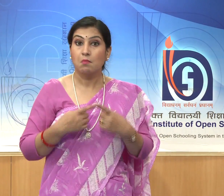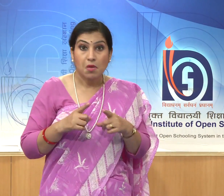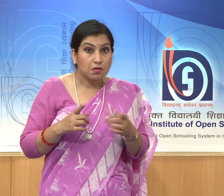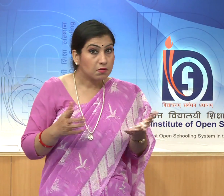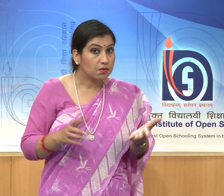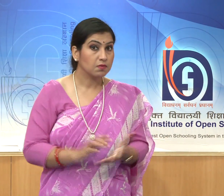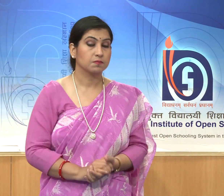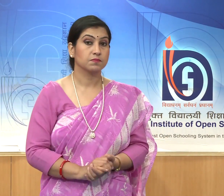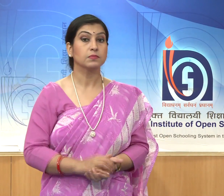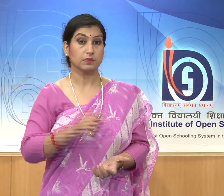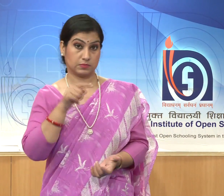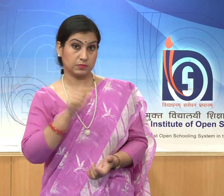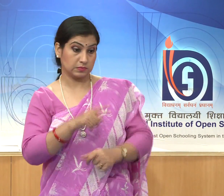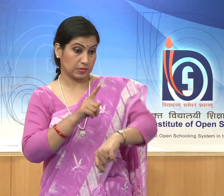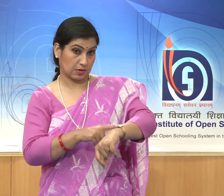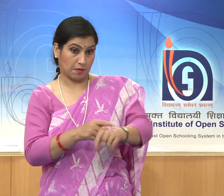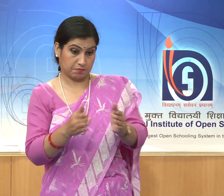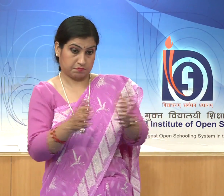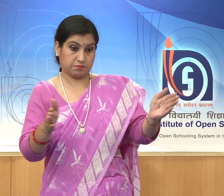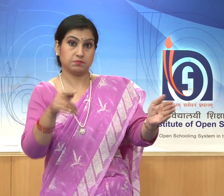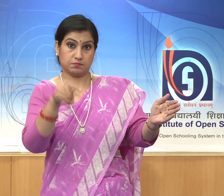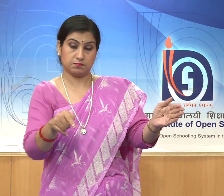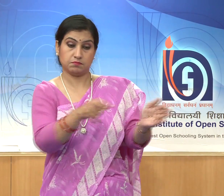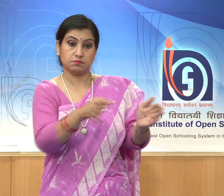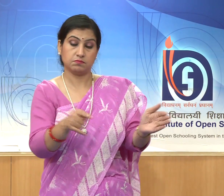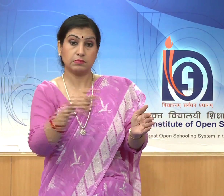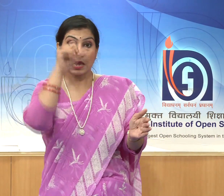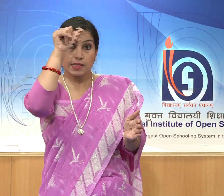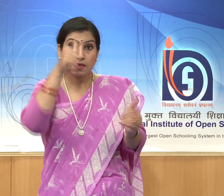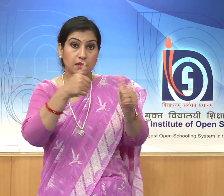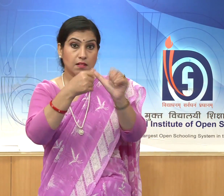But this period enriched Indian art